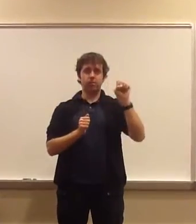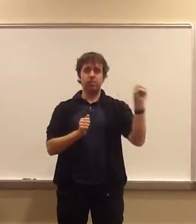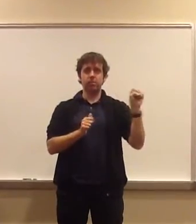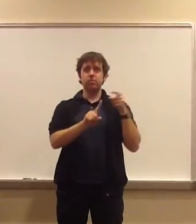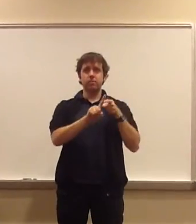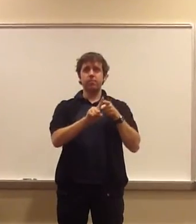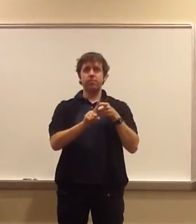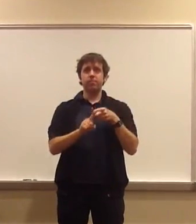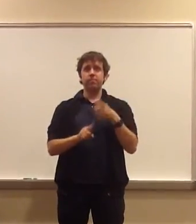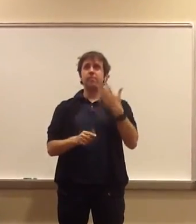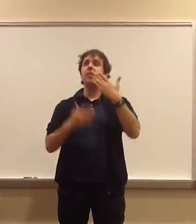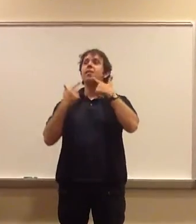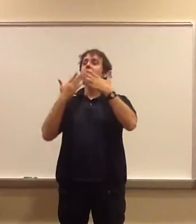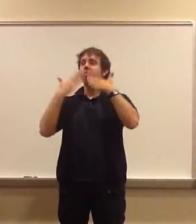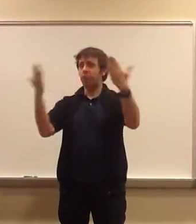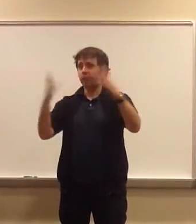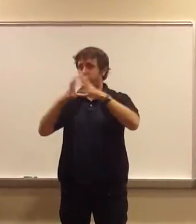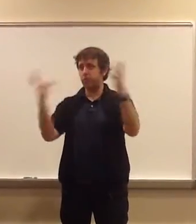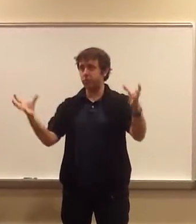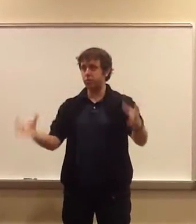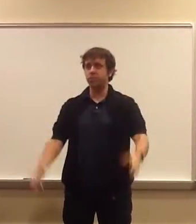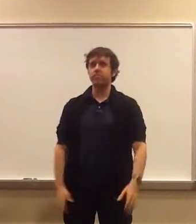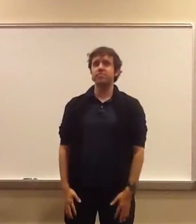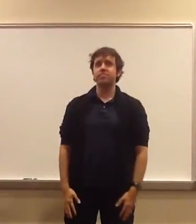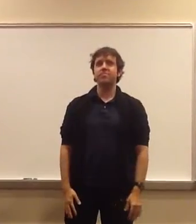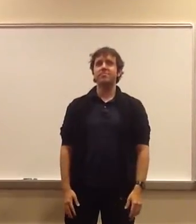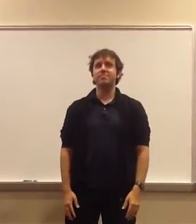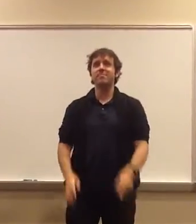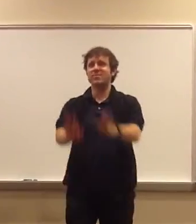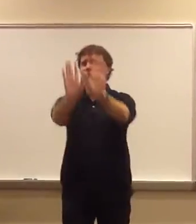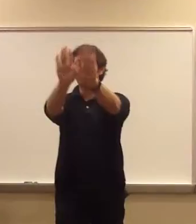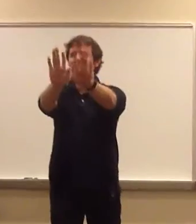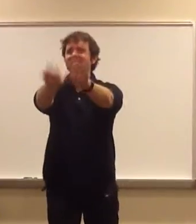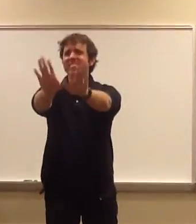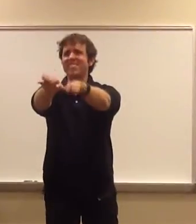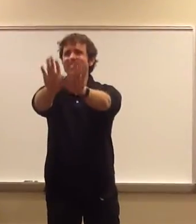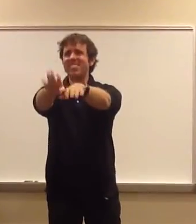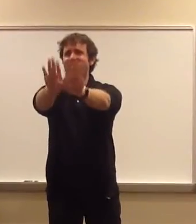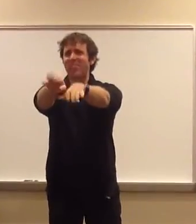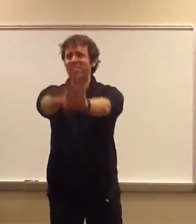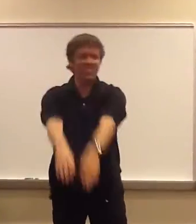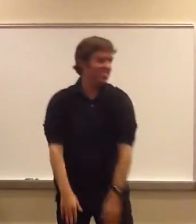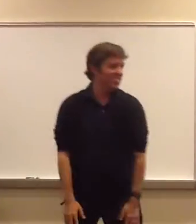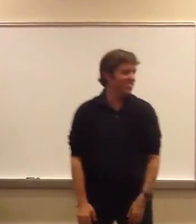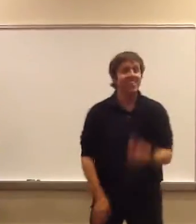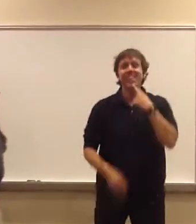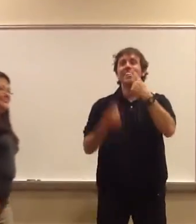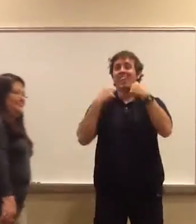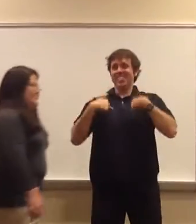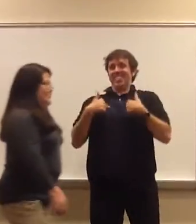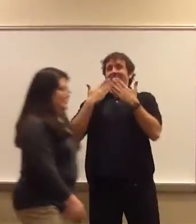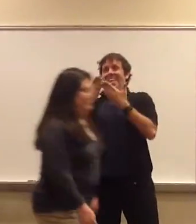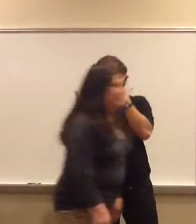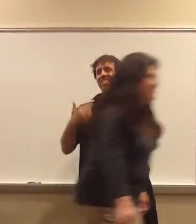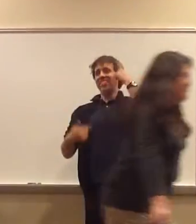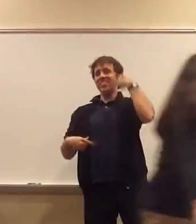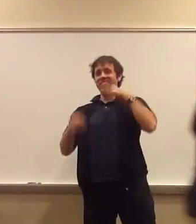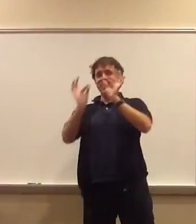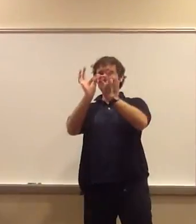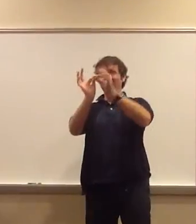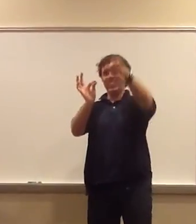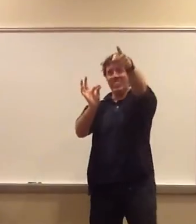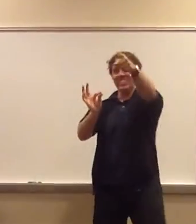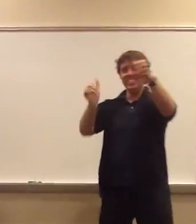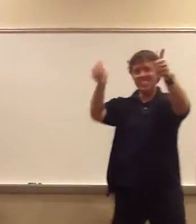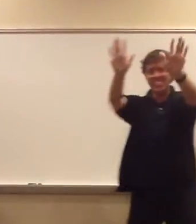I'm sure people were frustrated with me because I made my opinions very, very loudly known to people. So thank you for copying my signing from the